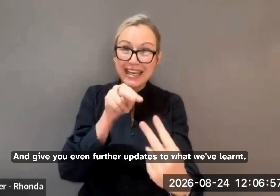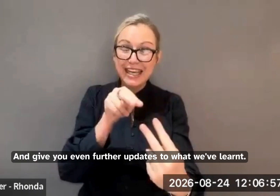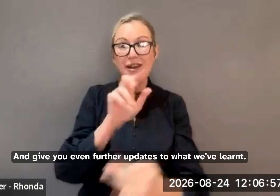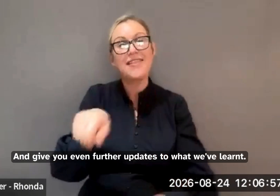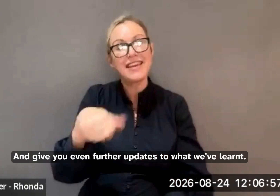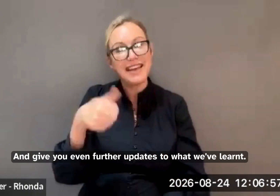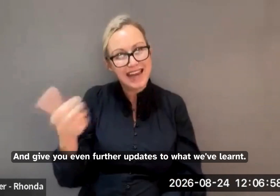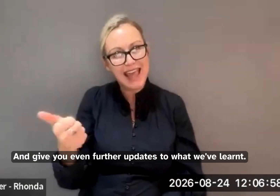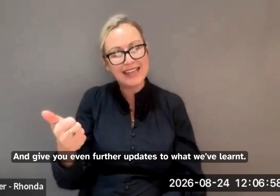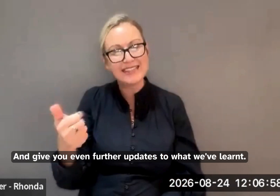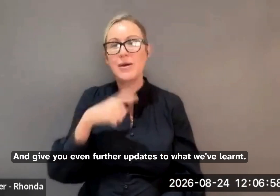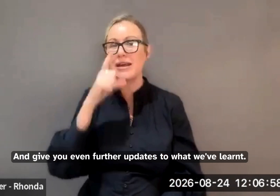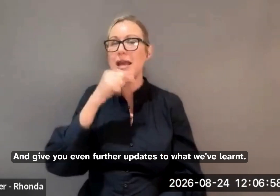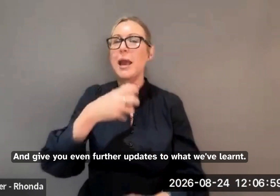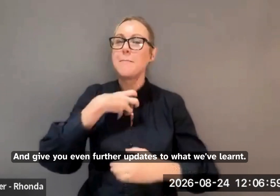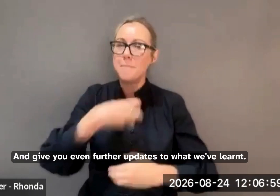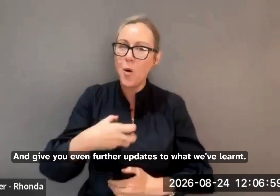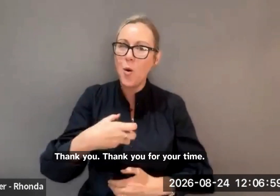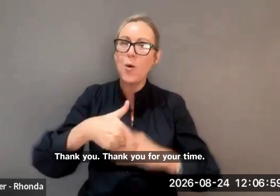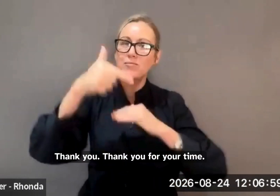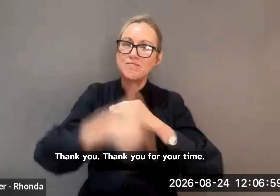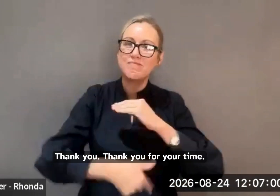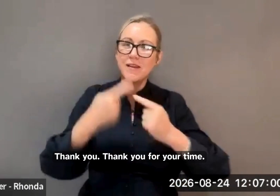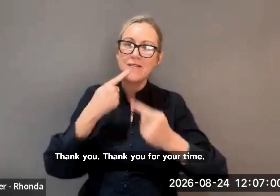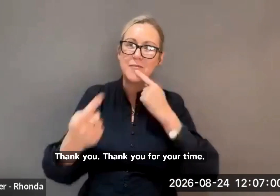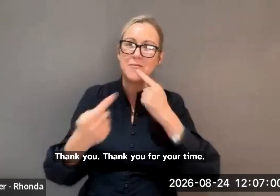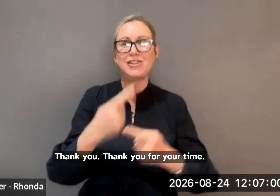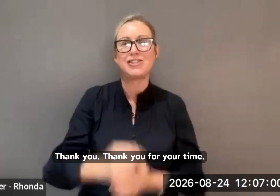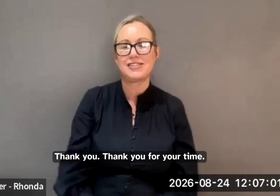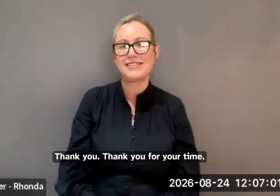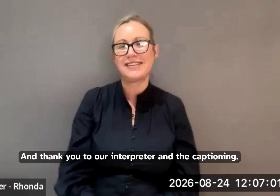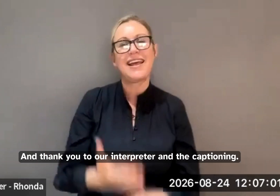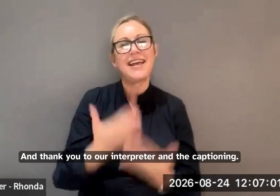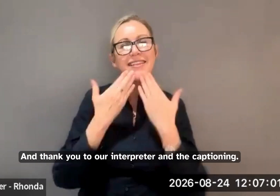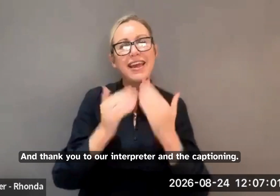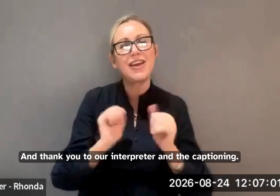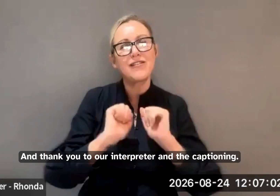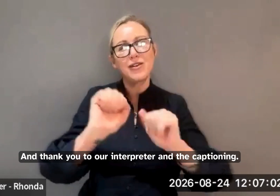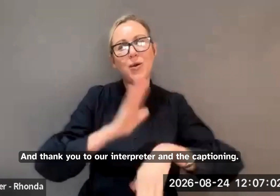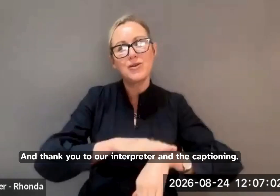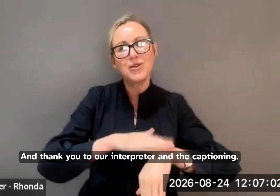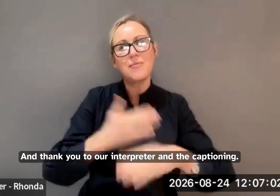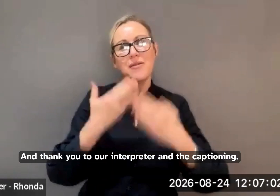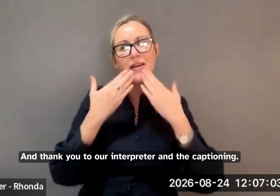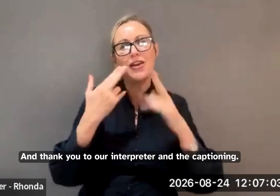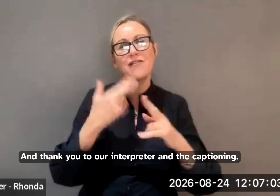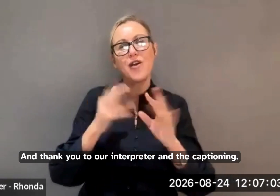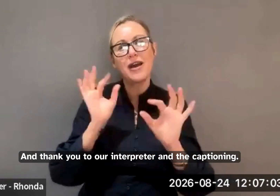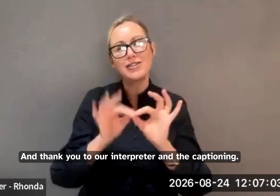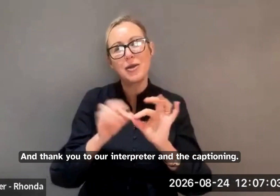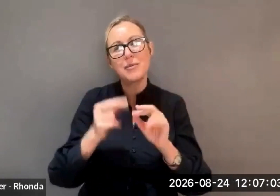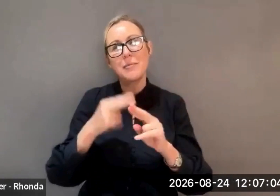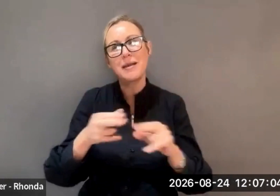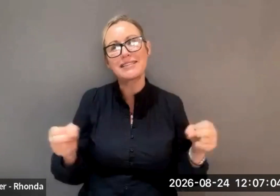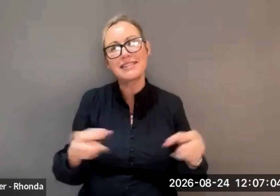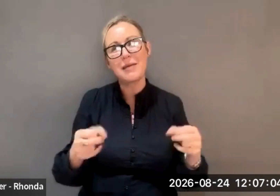and give you even further updates to what we've learned. Thank you. Thank you for your time, and thank you to our interpreter and the